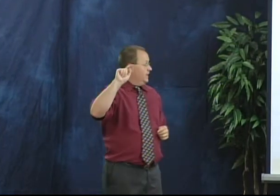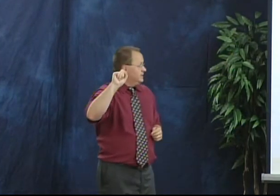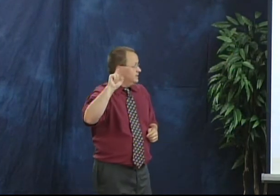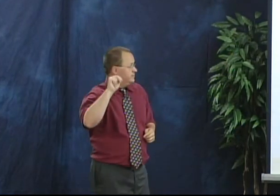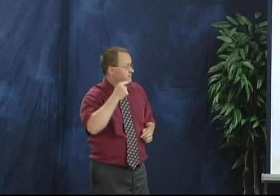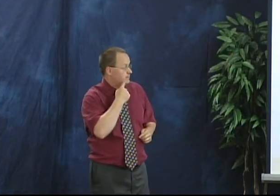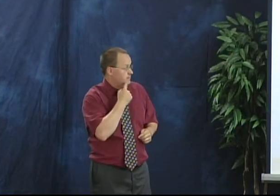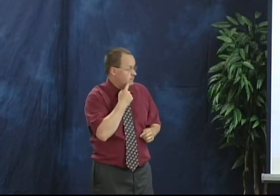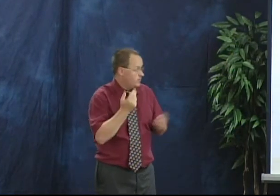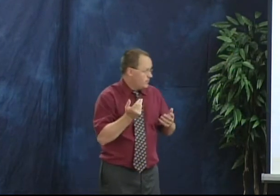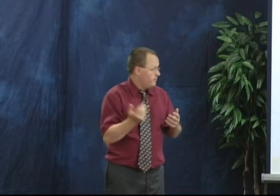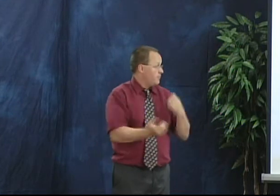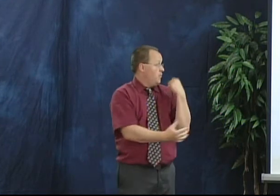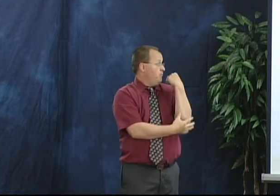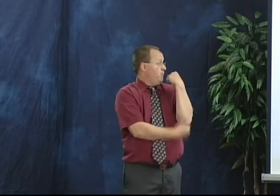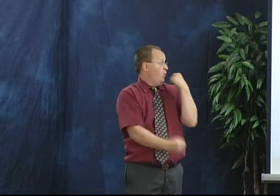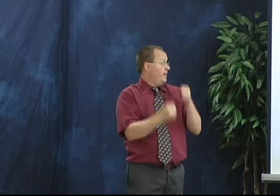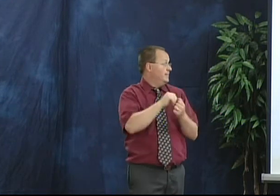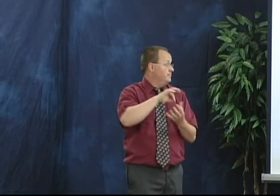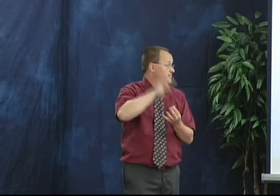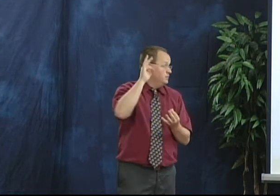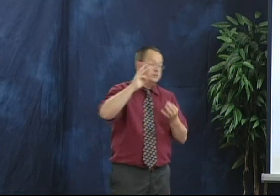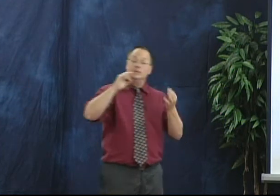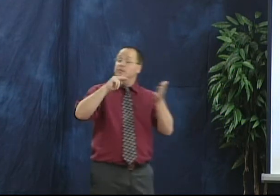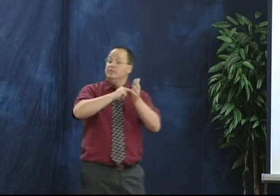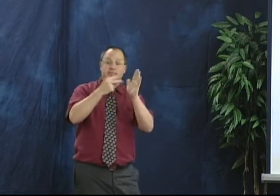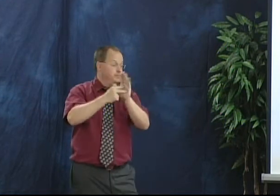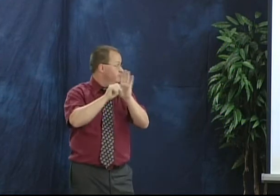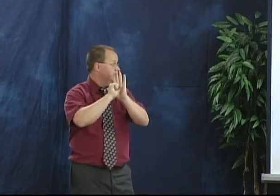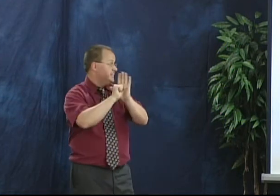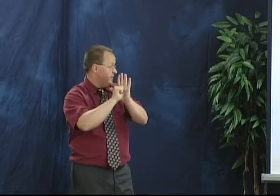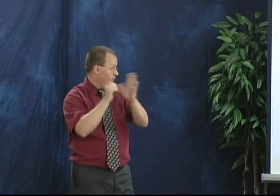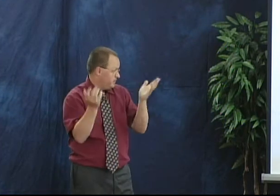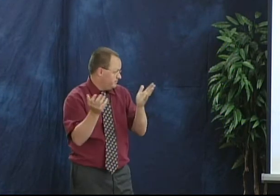Thomas Watson wrote, "Poor in spirit, then, signifies